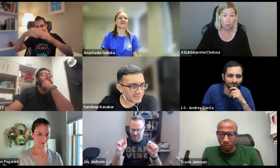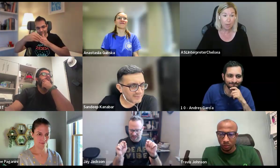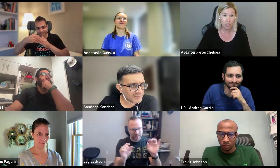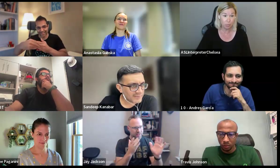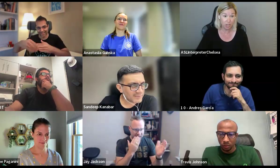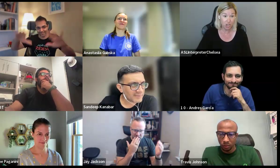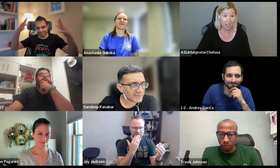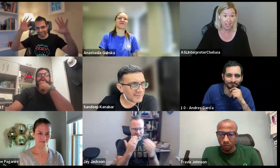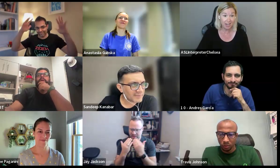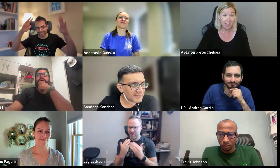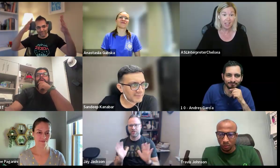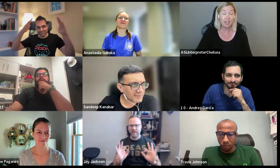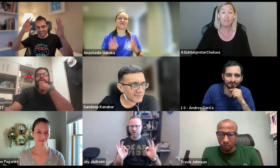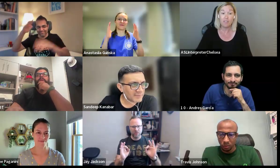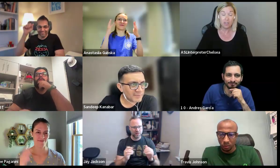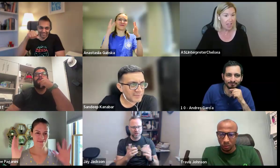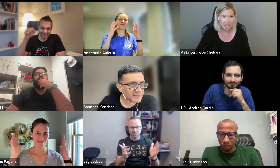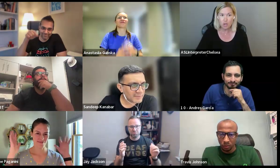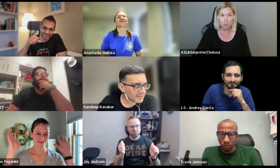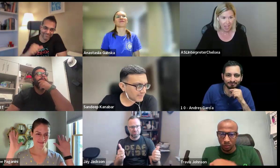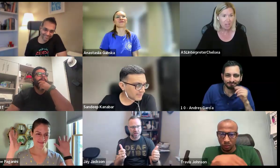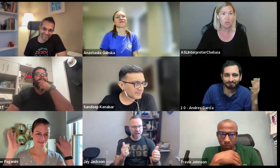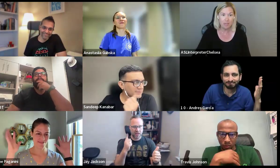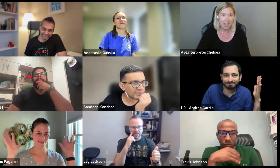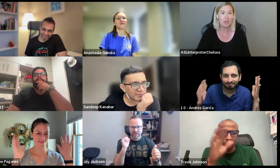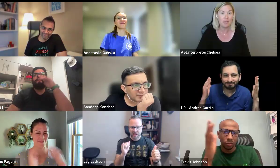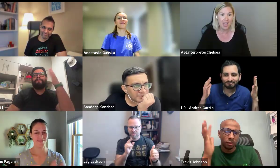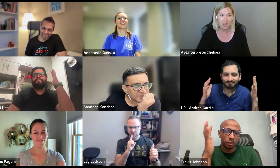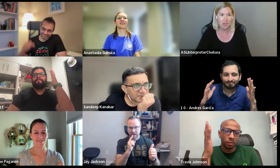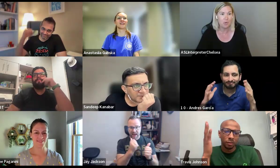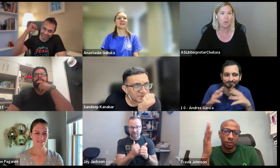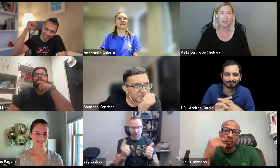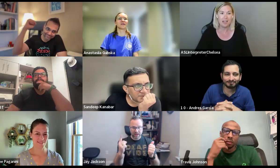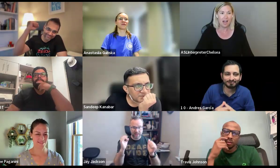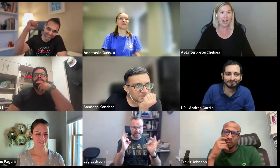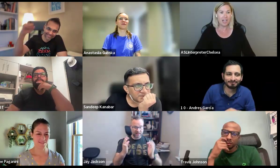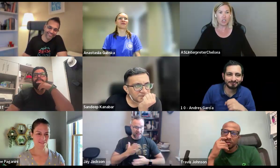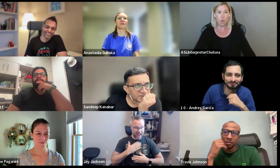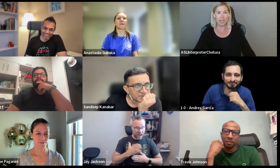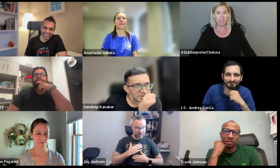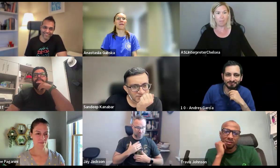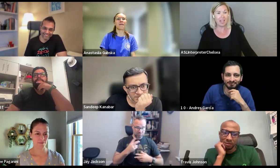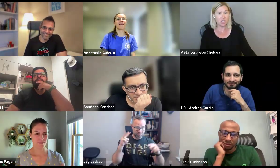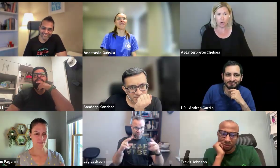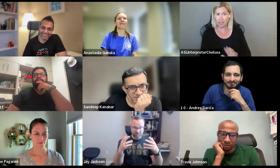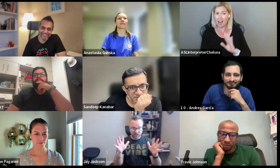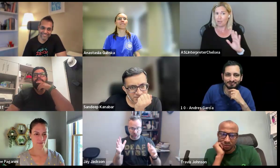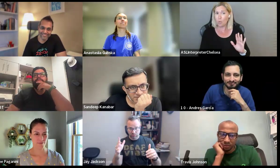so much appreciated. Thank you, thank you, thank you, thank you. And I just wanted to make sure that everyone